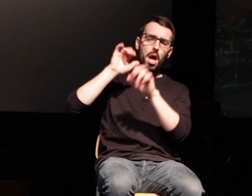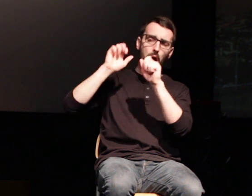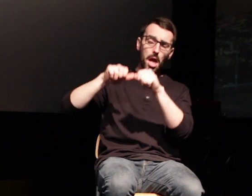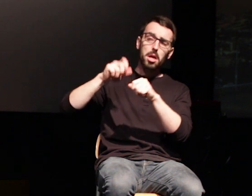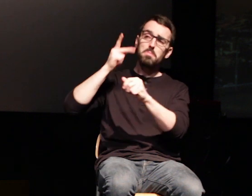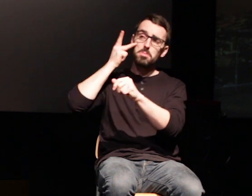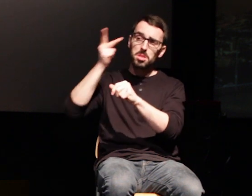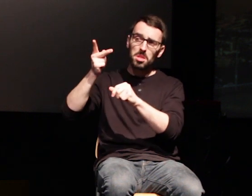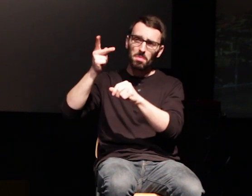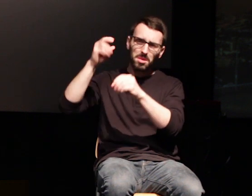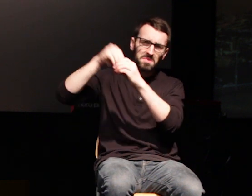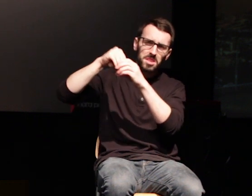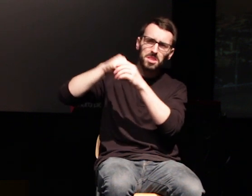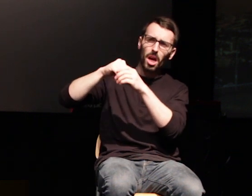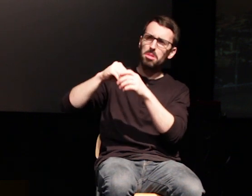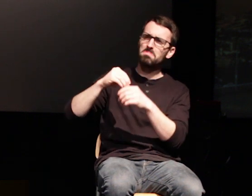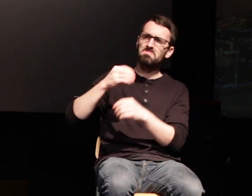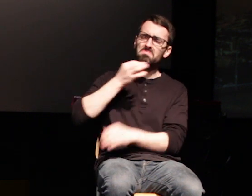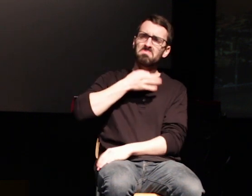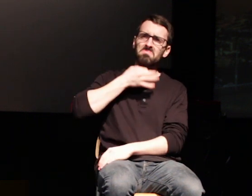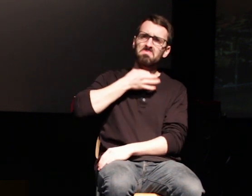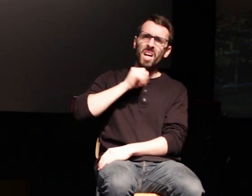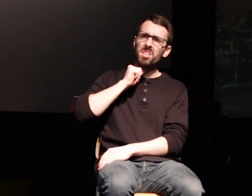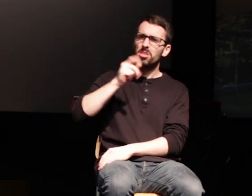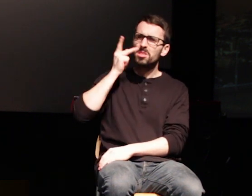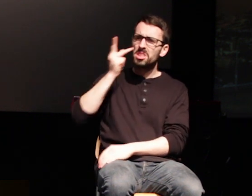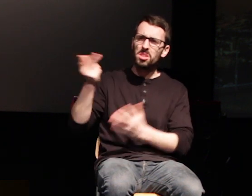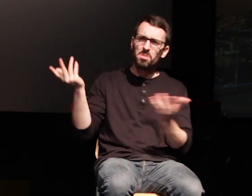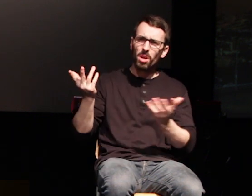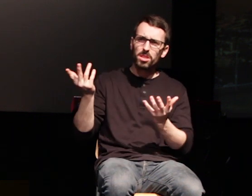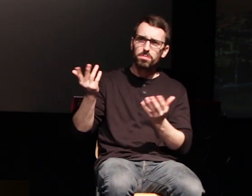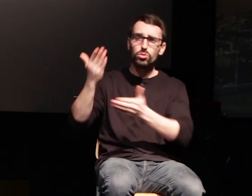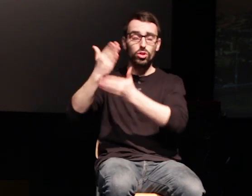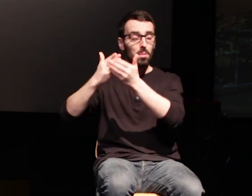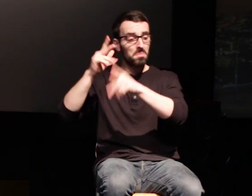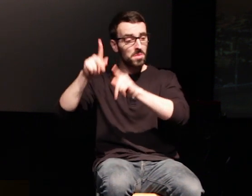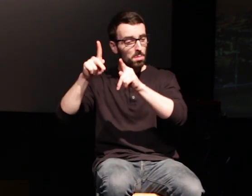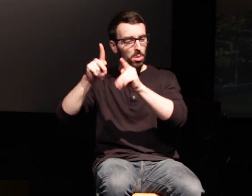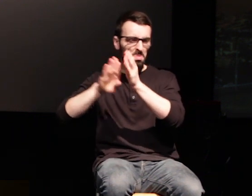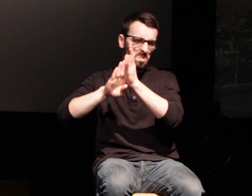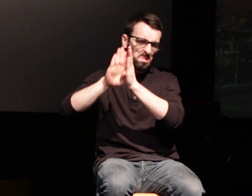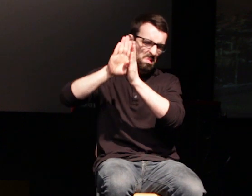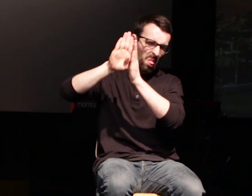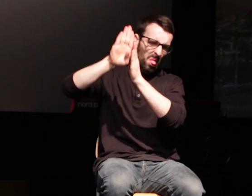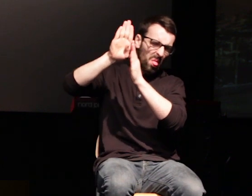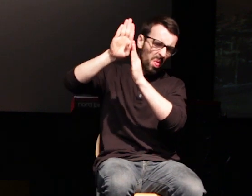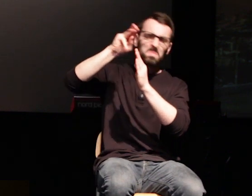kind of wondering what's under the ground. What don't I see? What causes some people to really grow and mature and